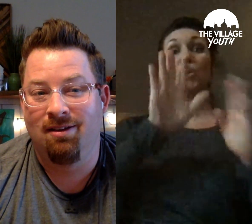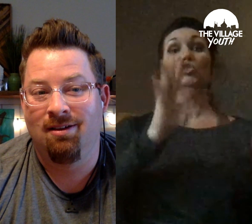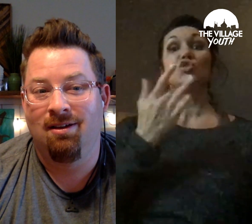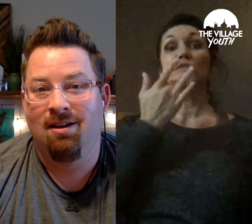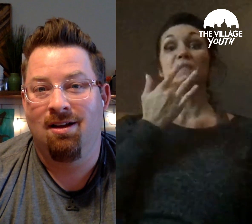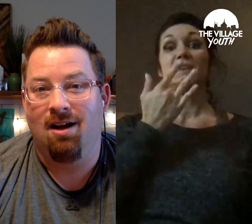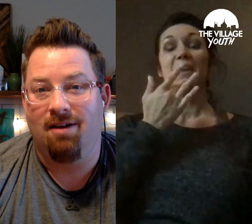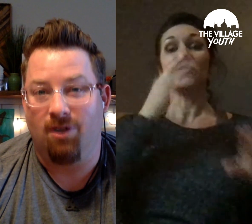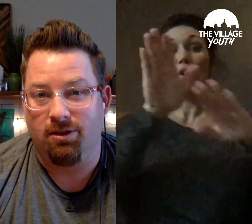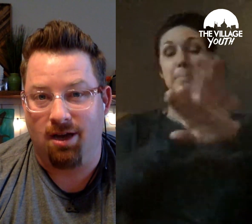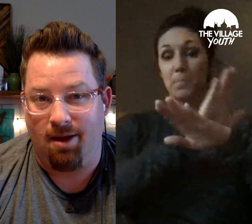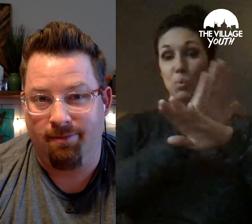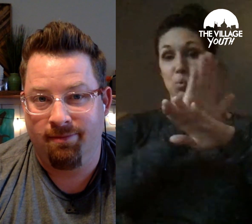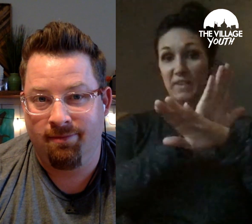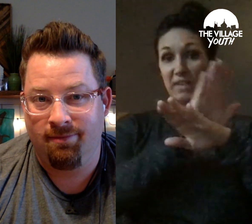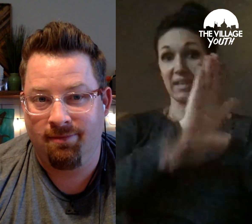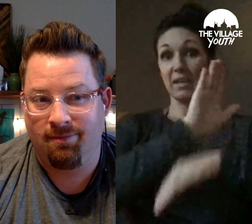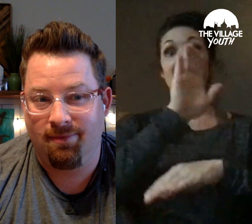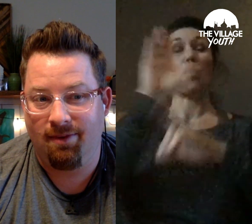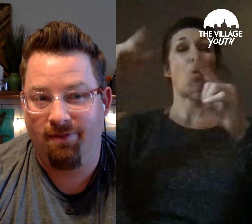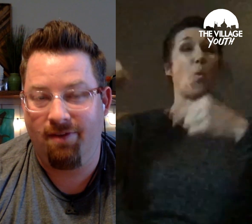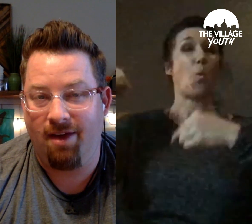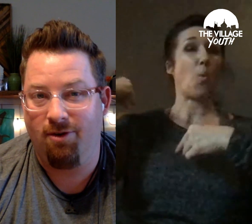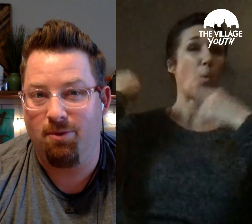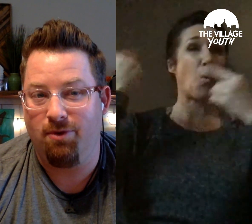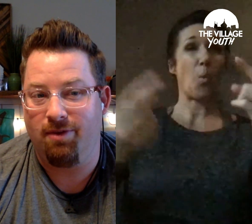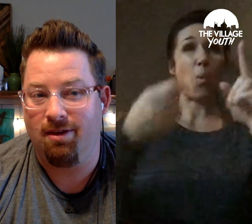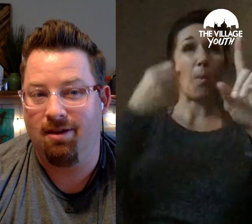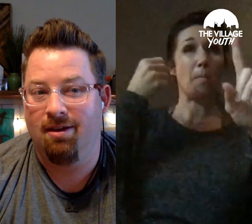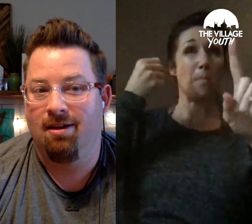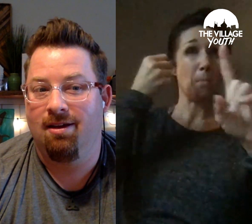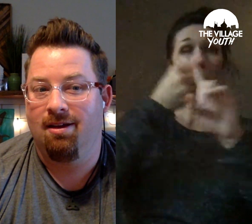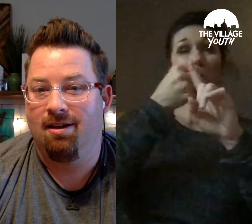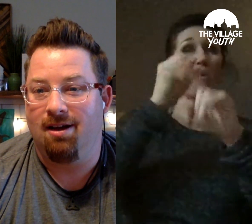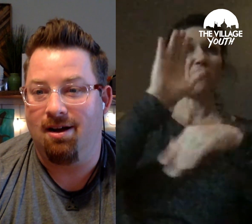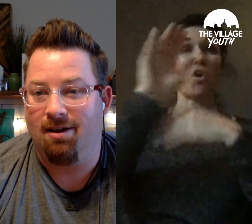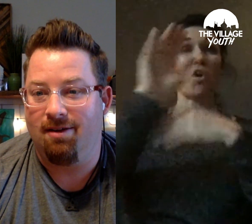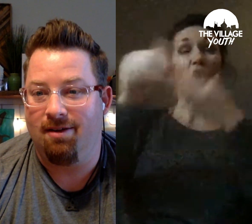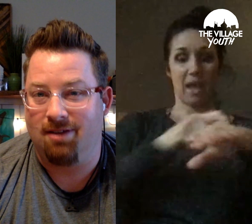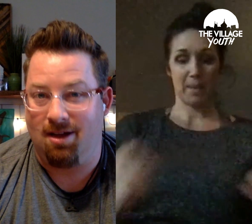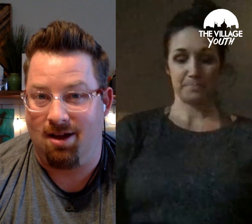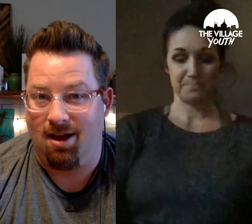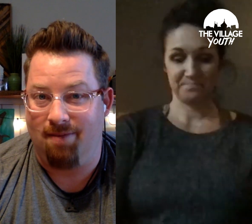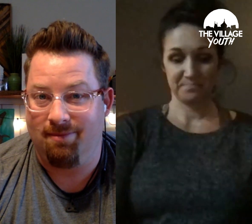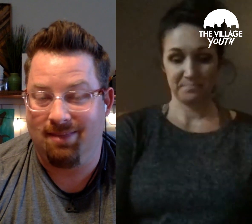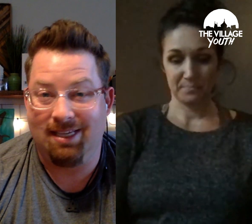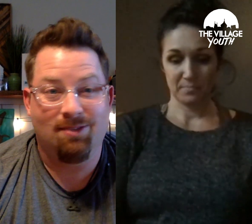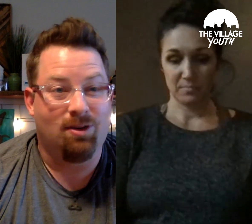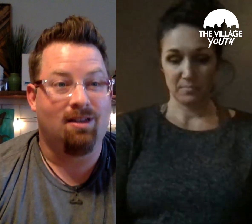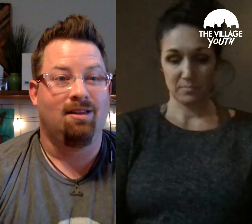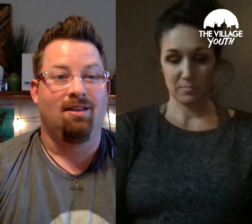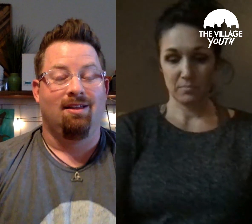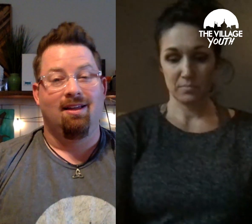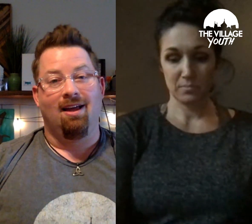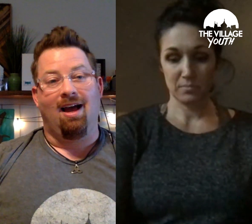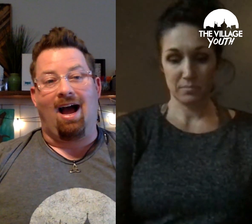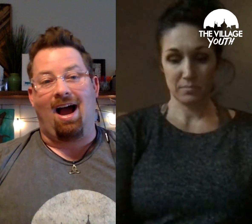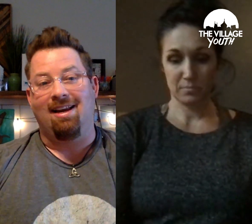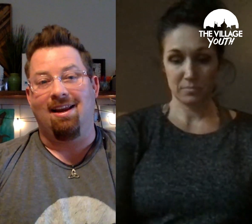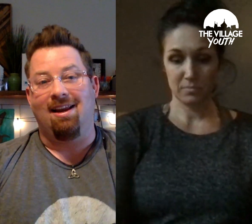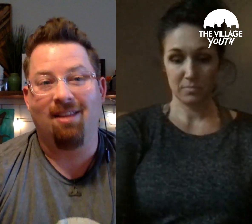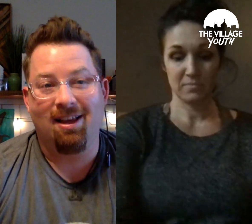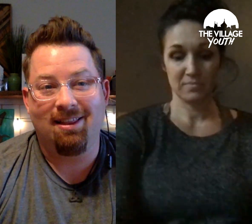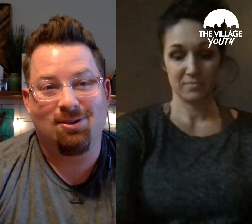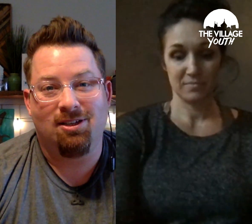movie of all time? Favorite movie of all time. This one,